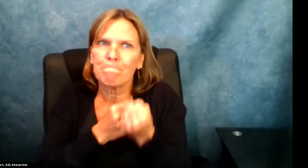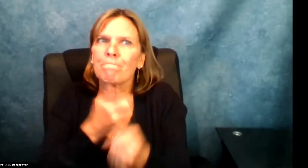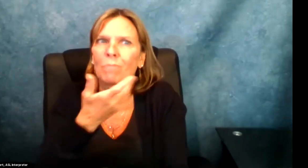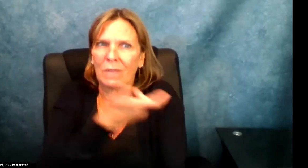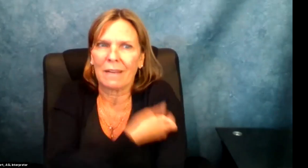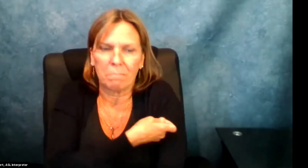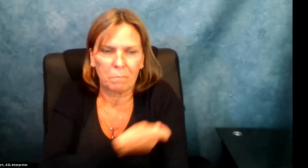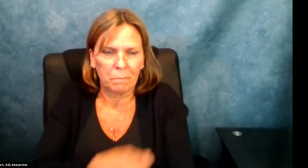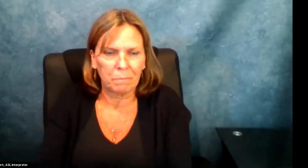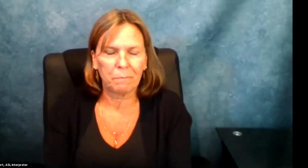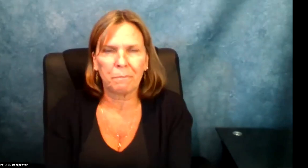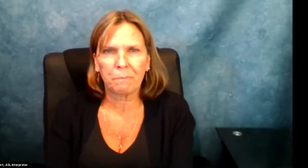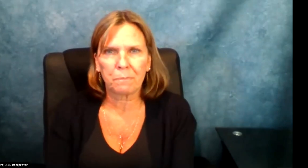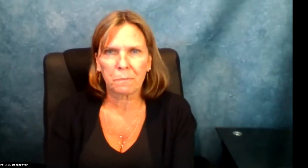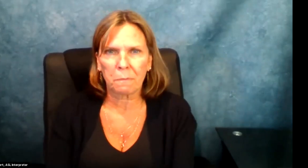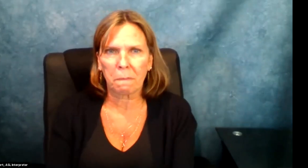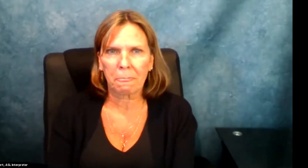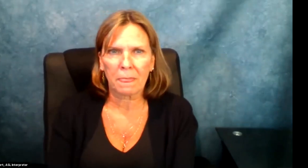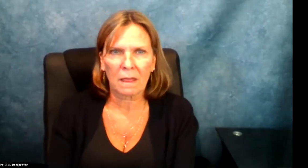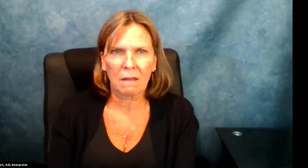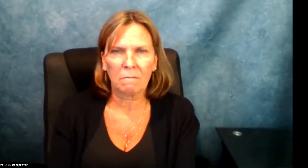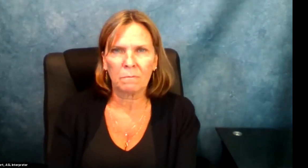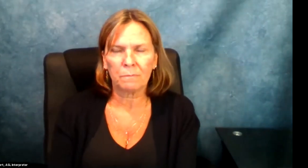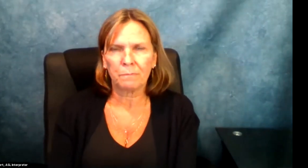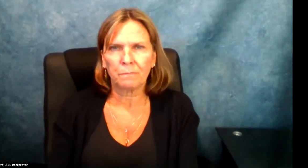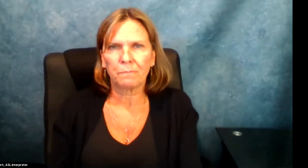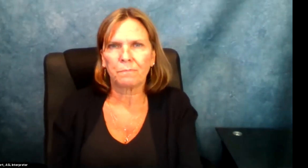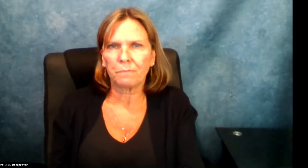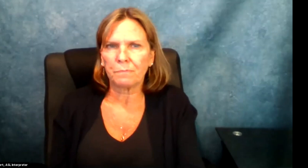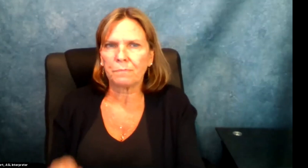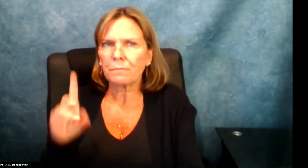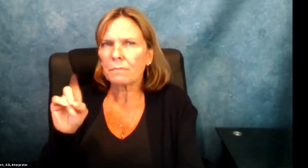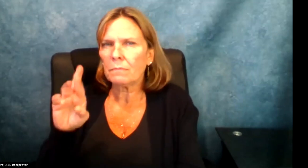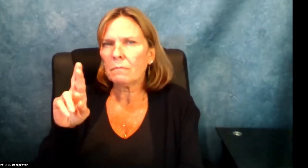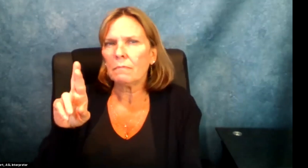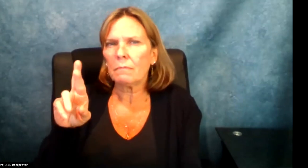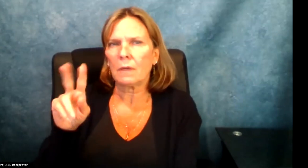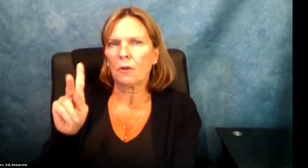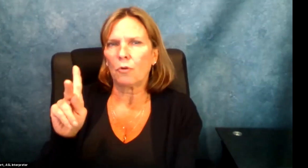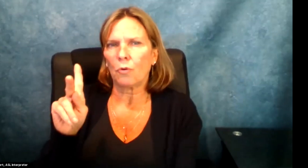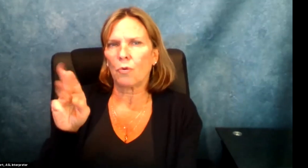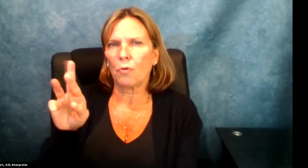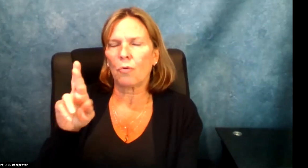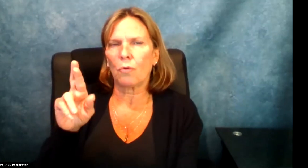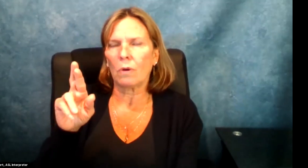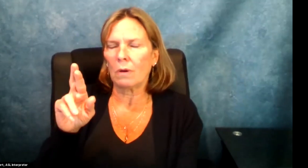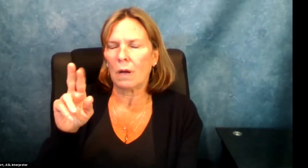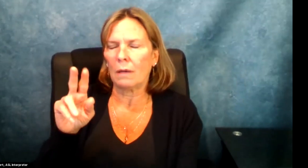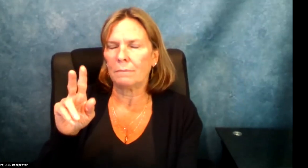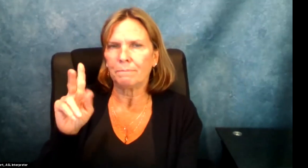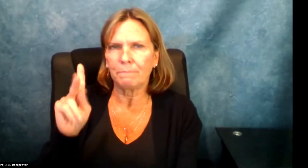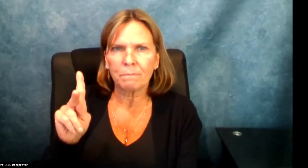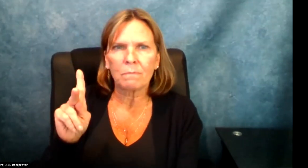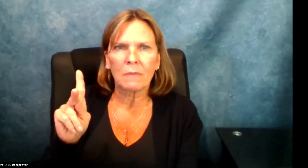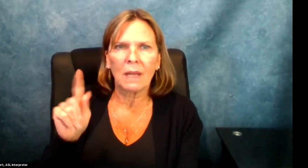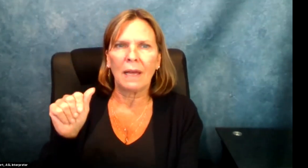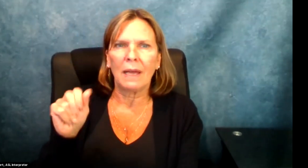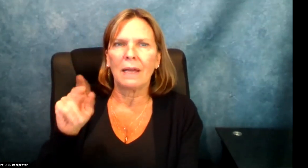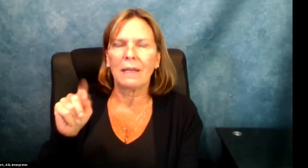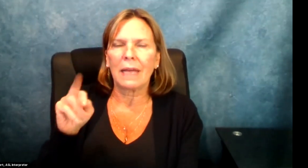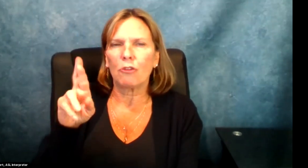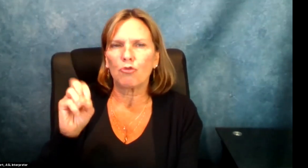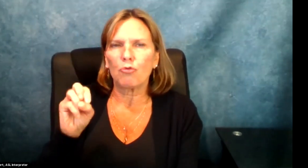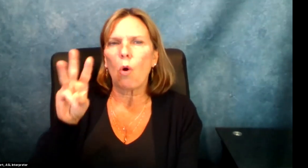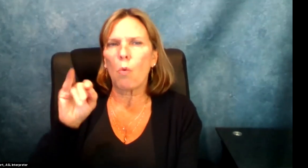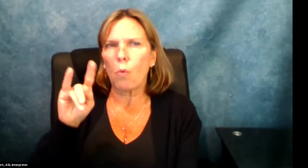And you know, I think one of the things that's always brought to light here, I had mentioned this debate around the pro of the vaccine